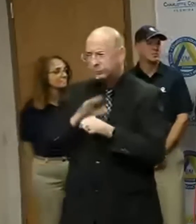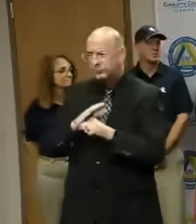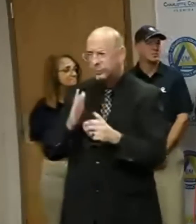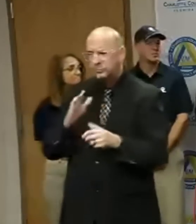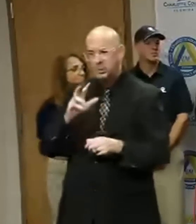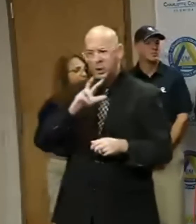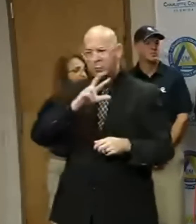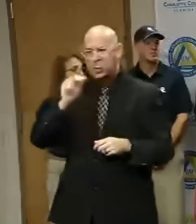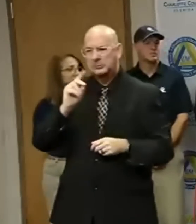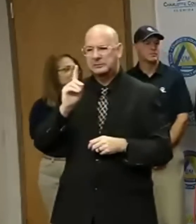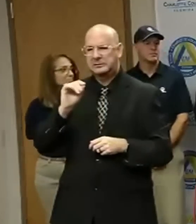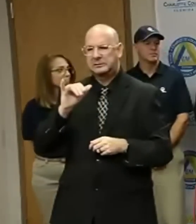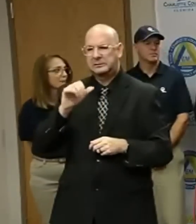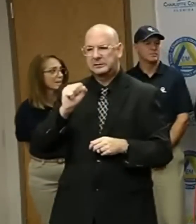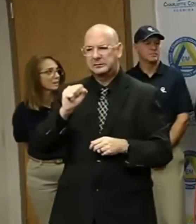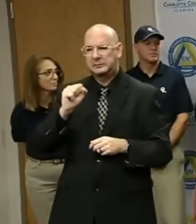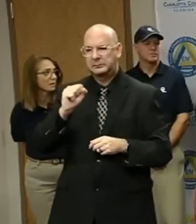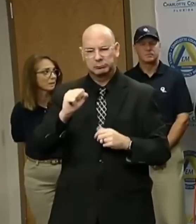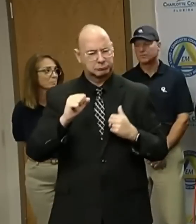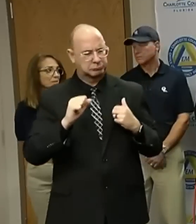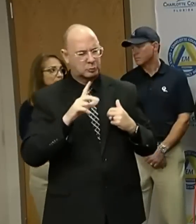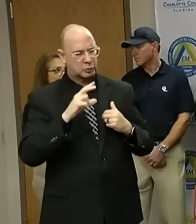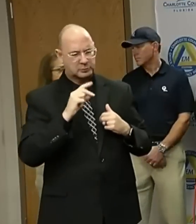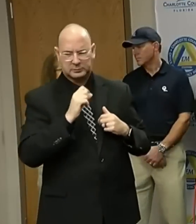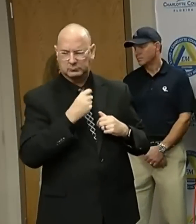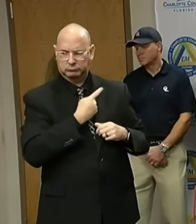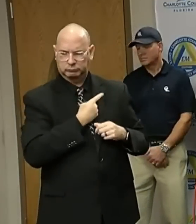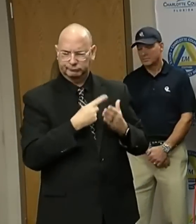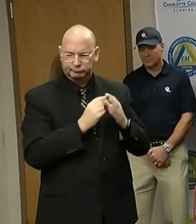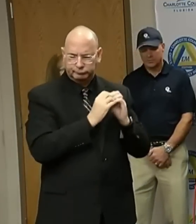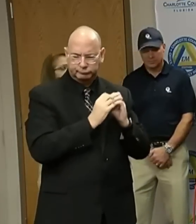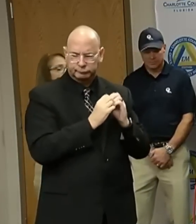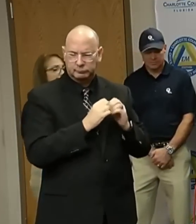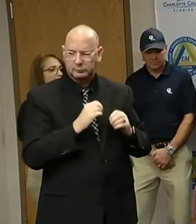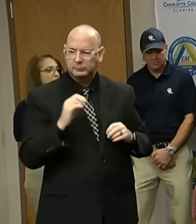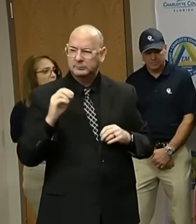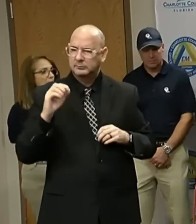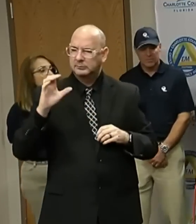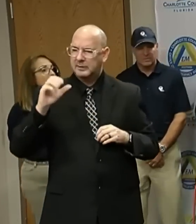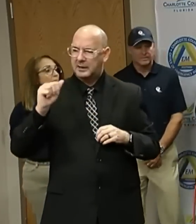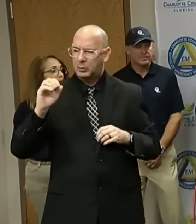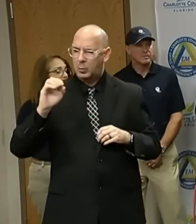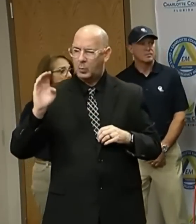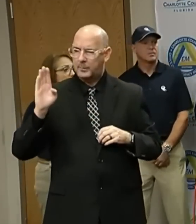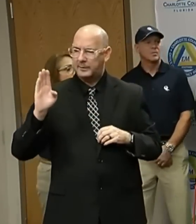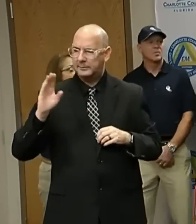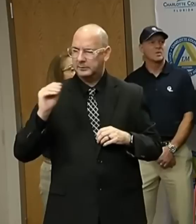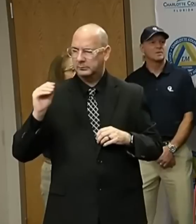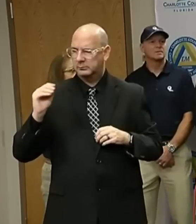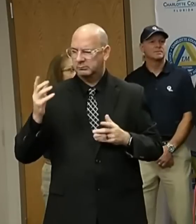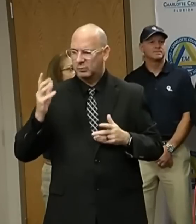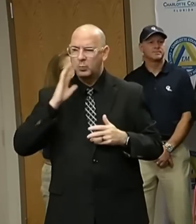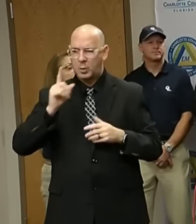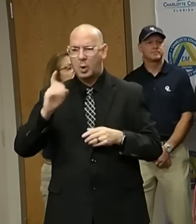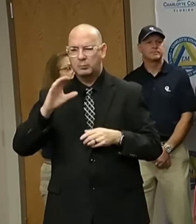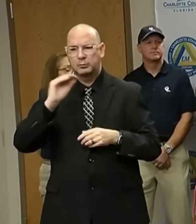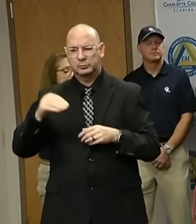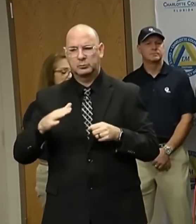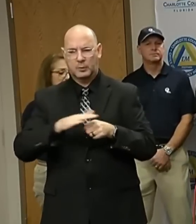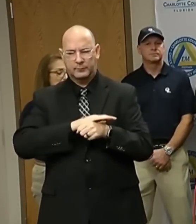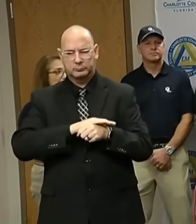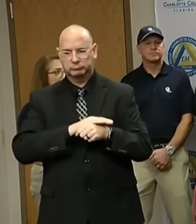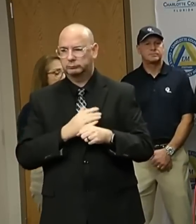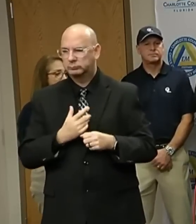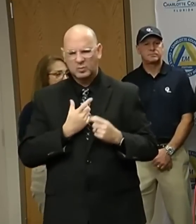days on Category B and A at 100%. Okay, and that's more of like the immediate... So that's on the public